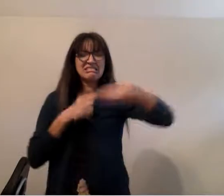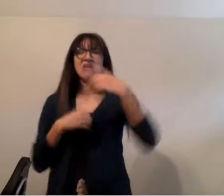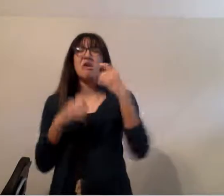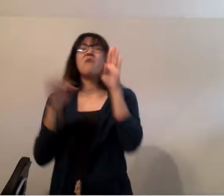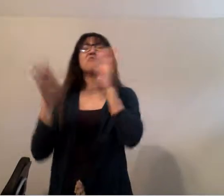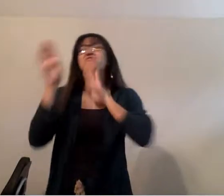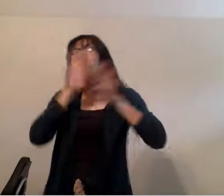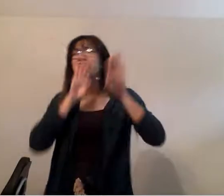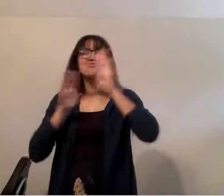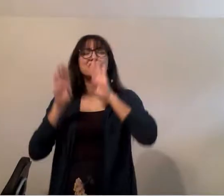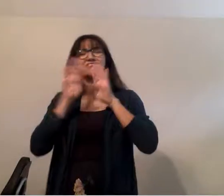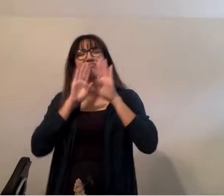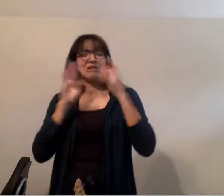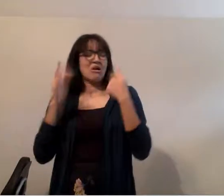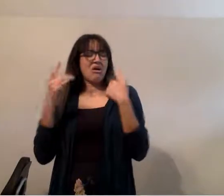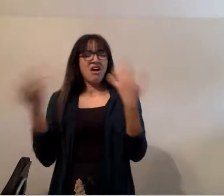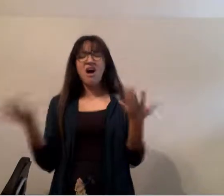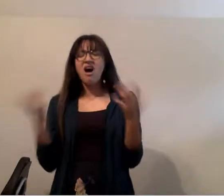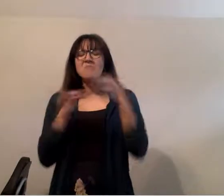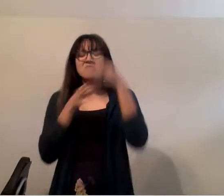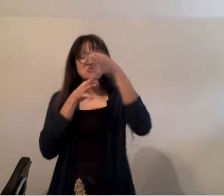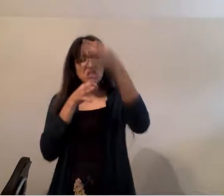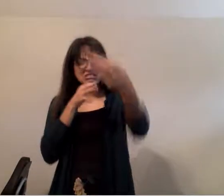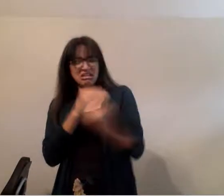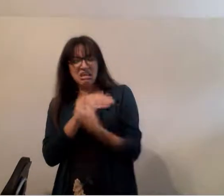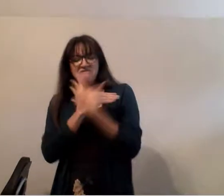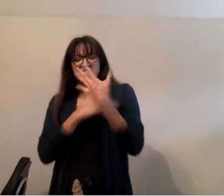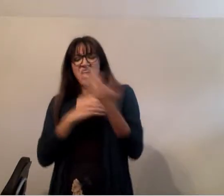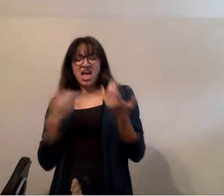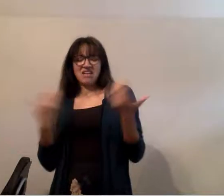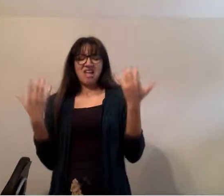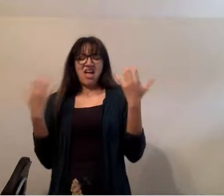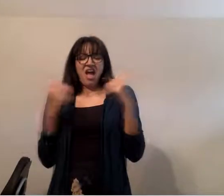done to their lives, about what this monkey had done to them.